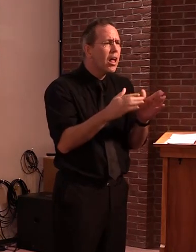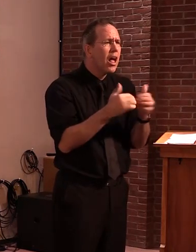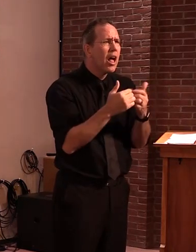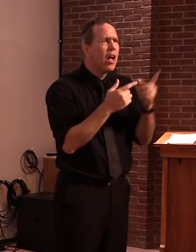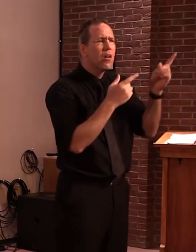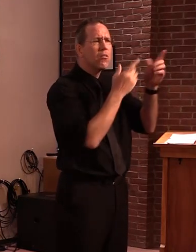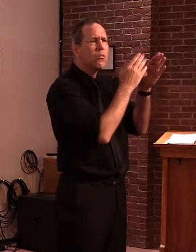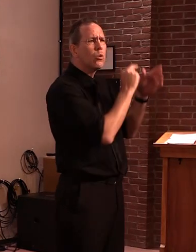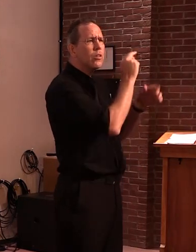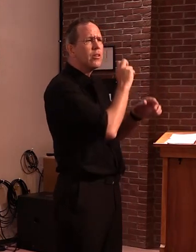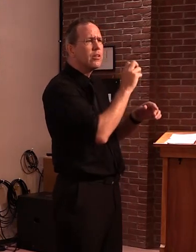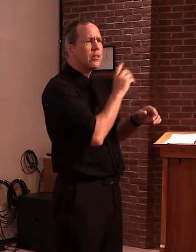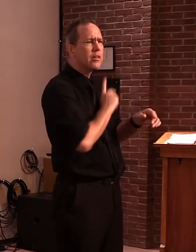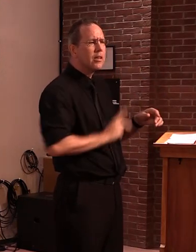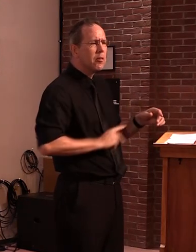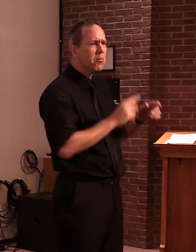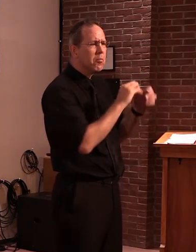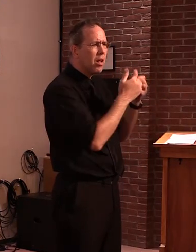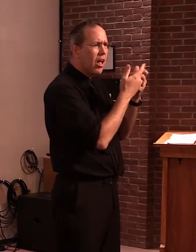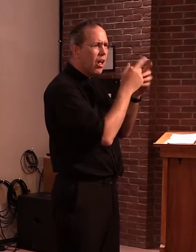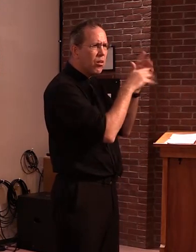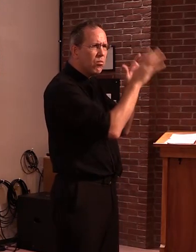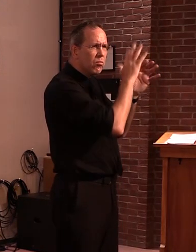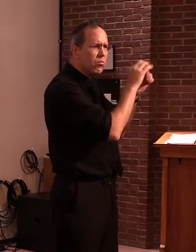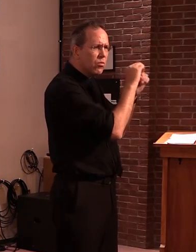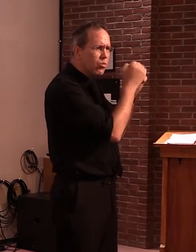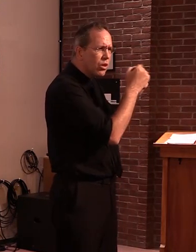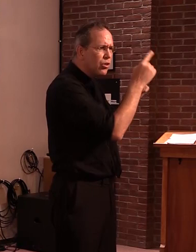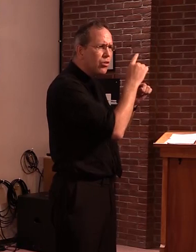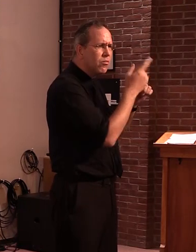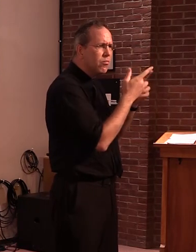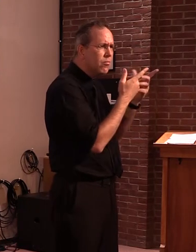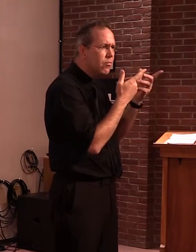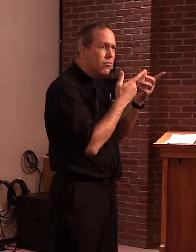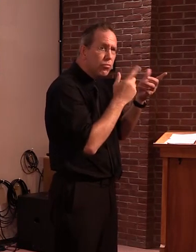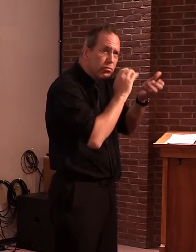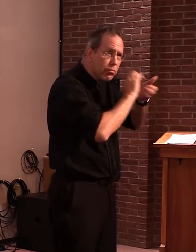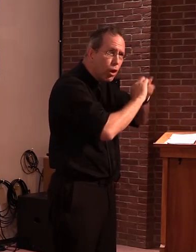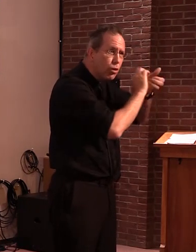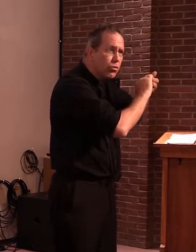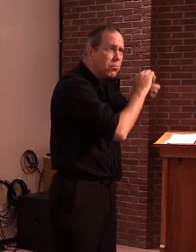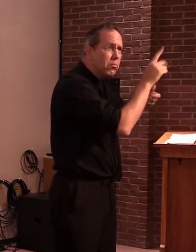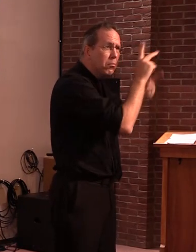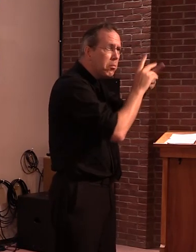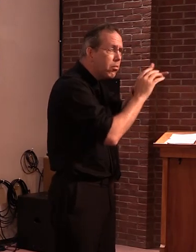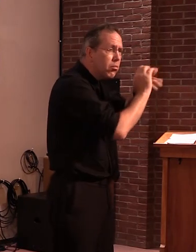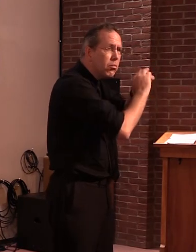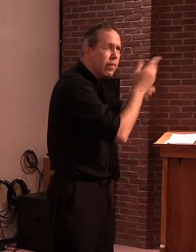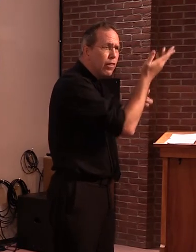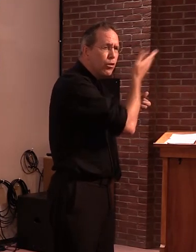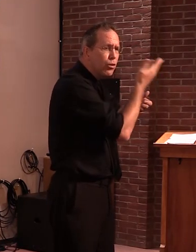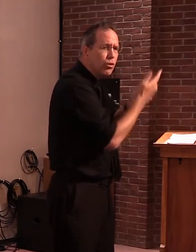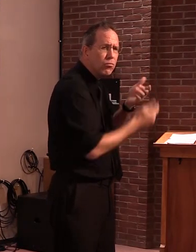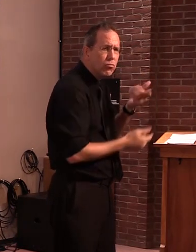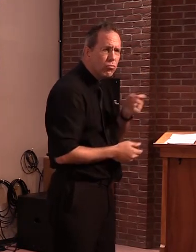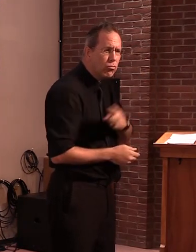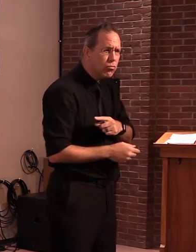you're working with on long-term housing opportunities? Let me do this.